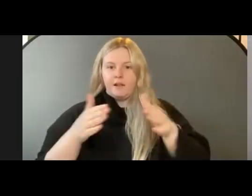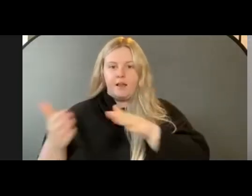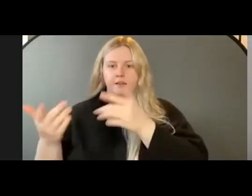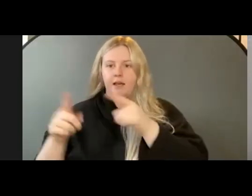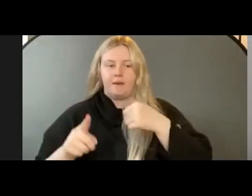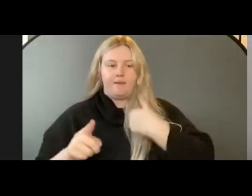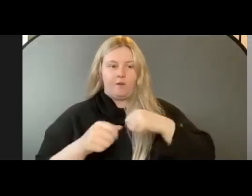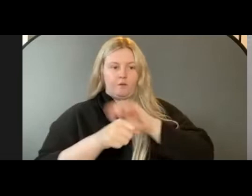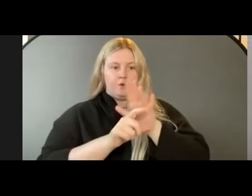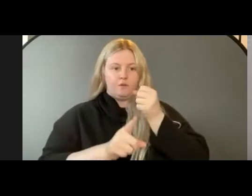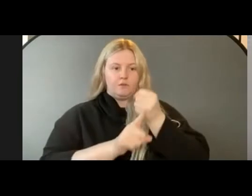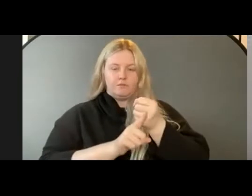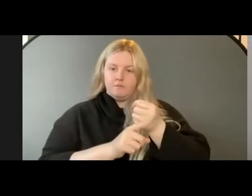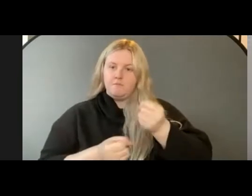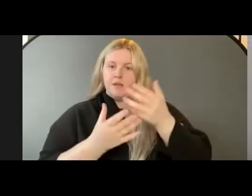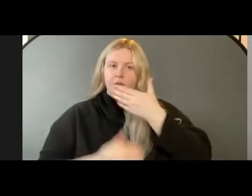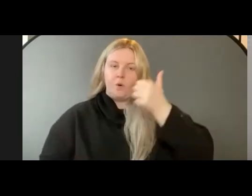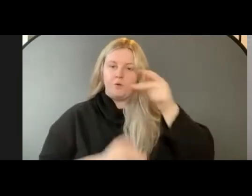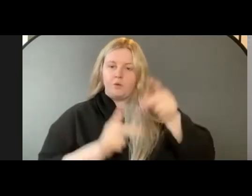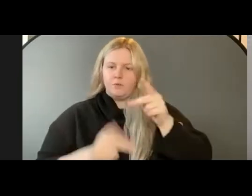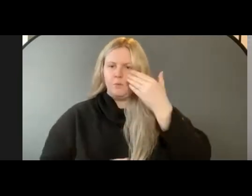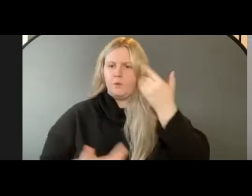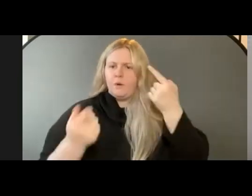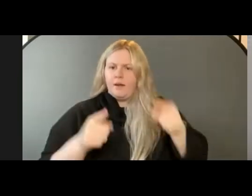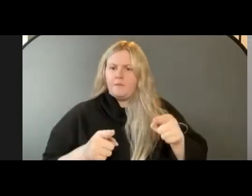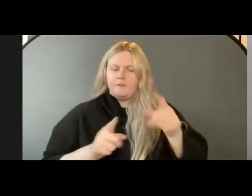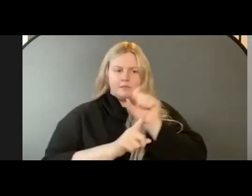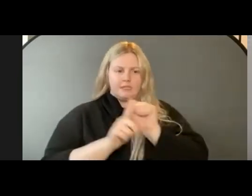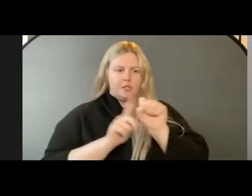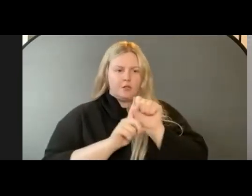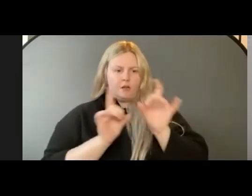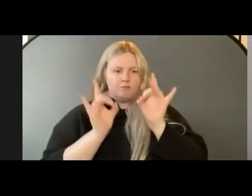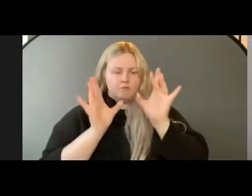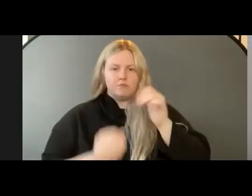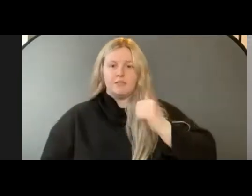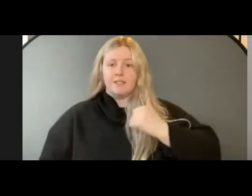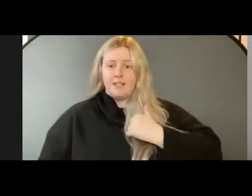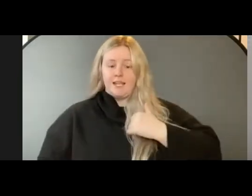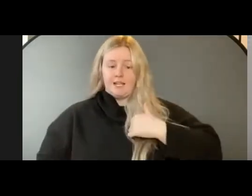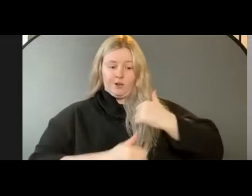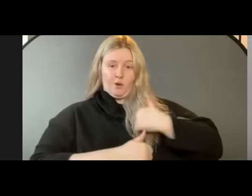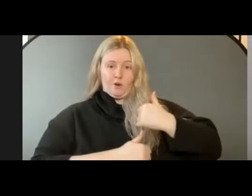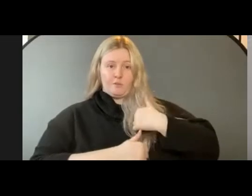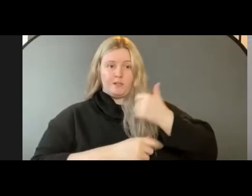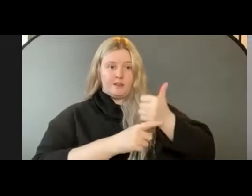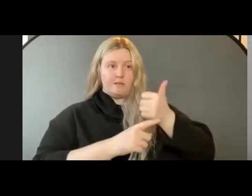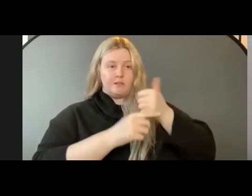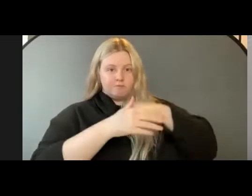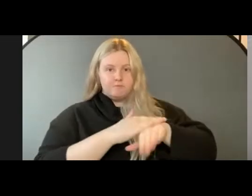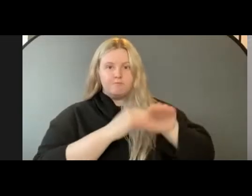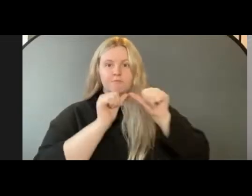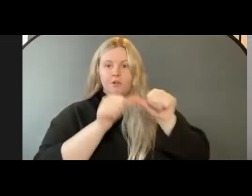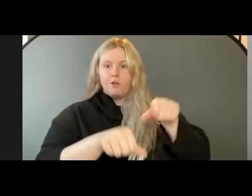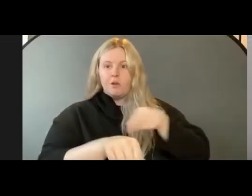people. We all know what happened. A situation so bad that the Canadian Army had to go in to long-term care homes, and the